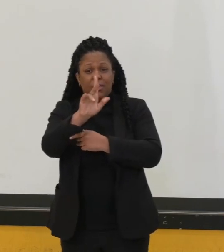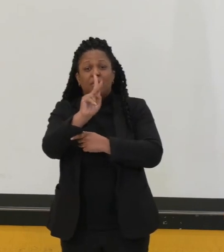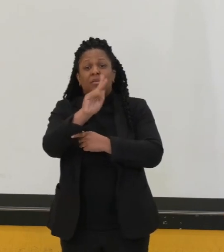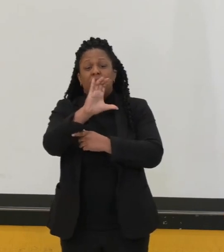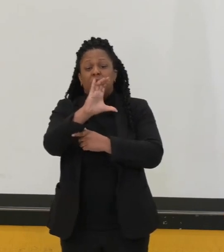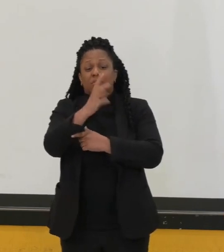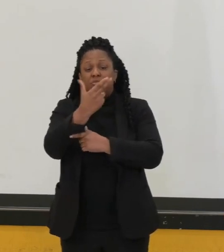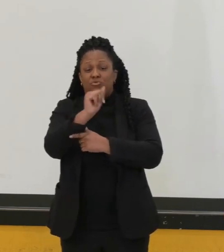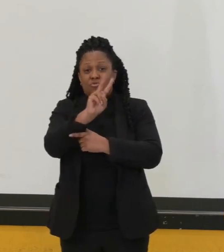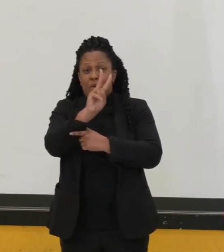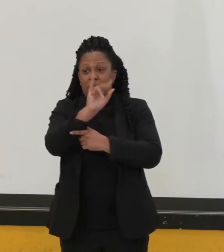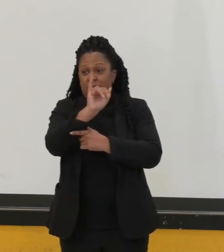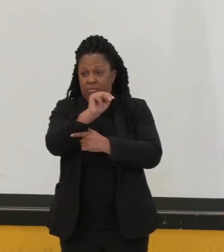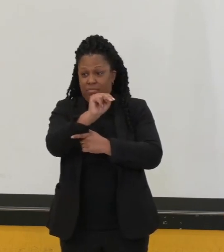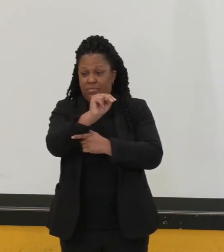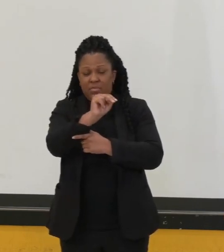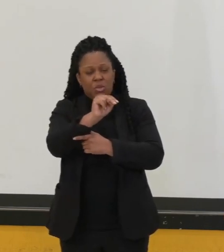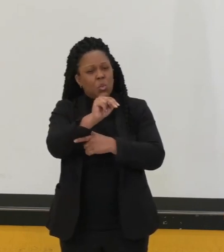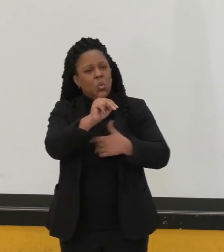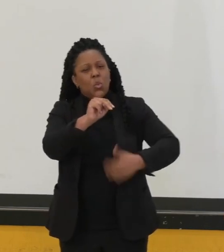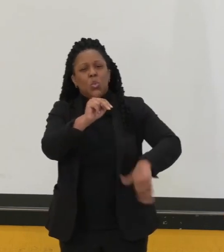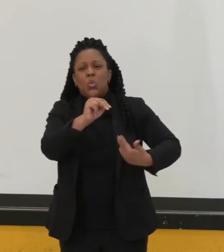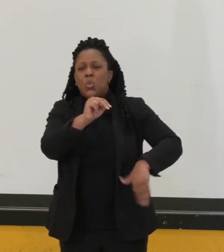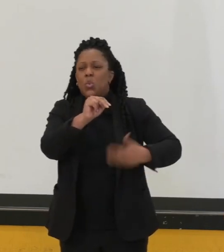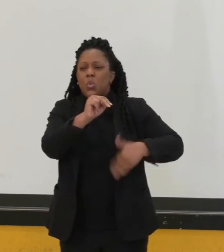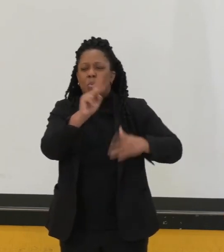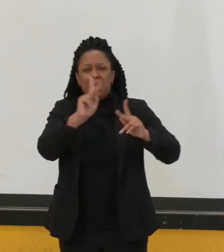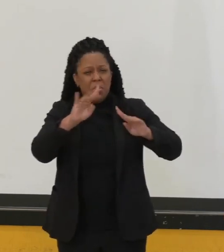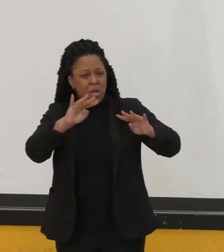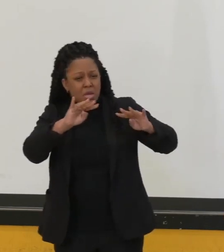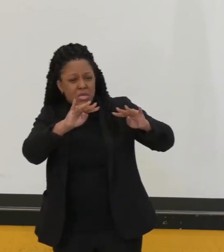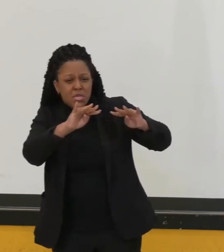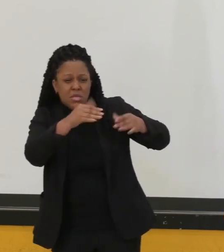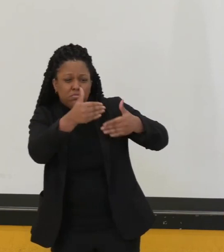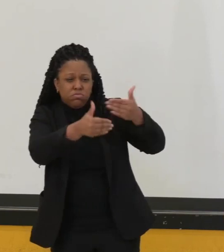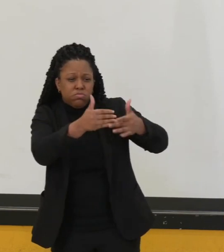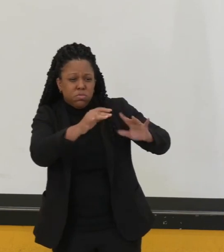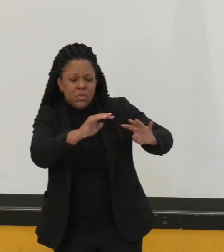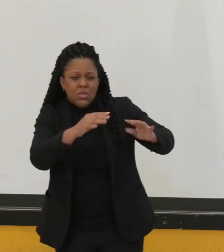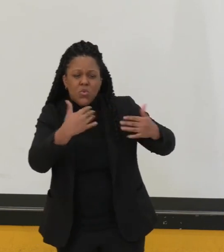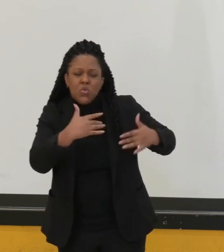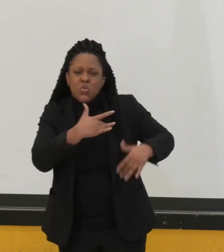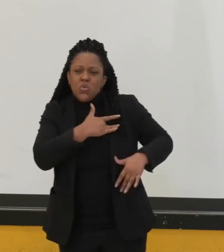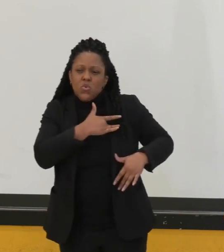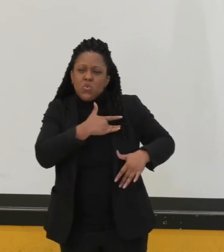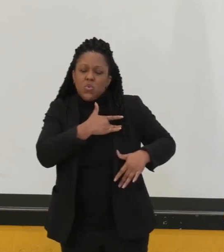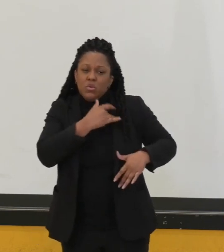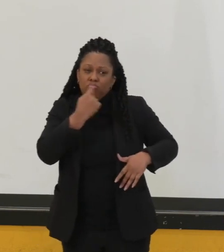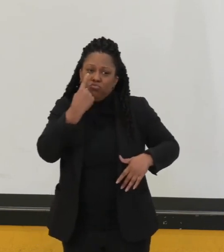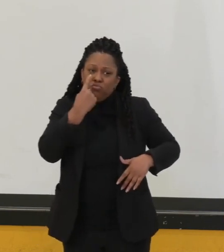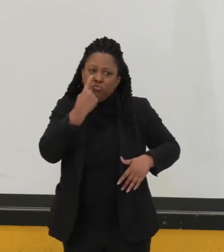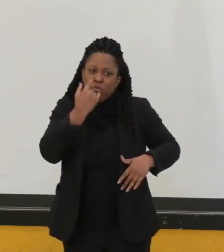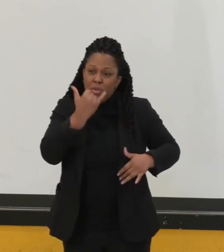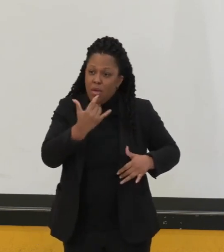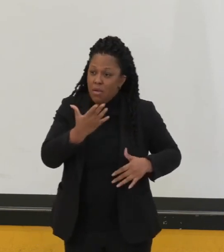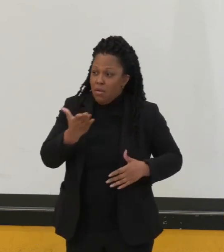emotions and trauma are high in our state, as I think would be understood. And I think I'd just like to first